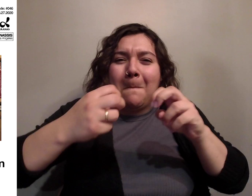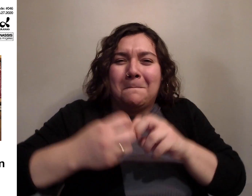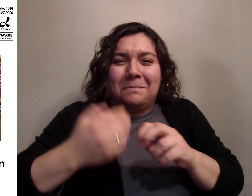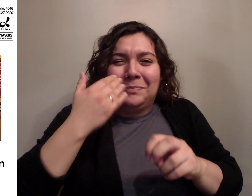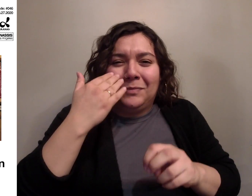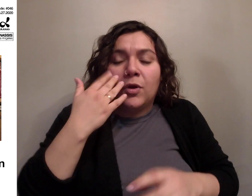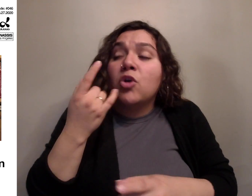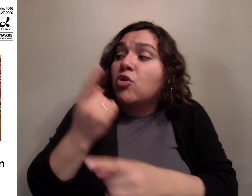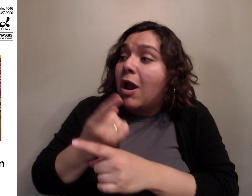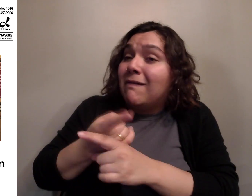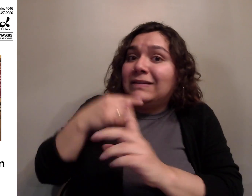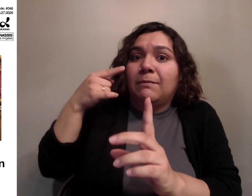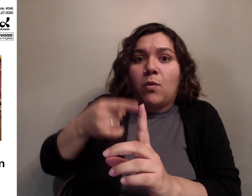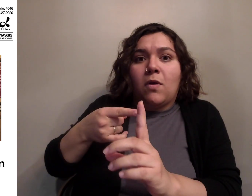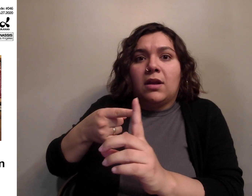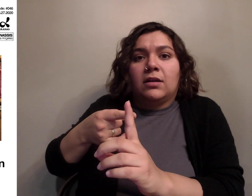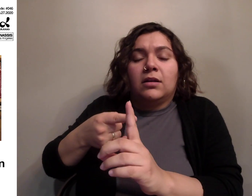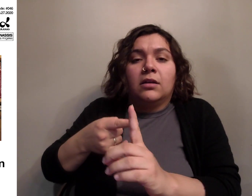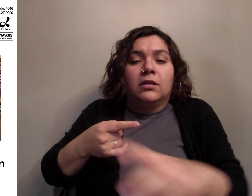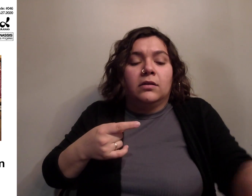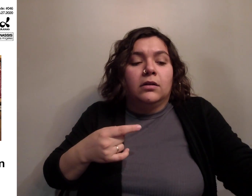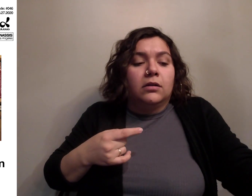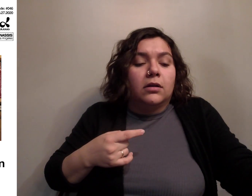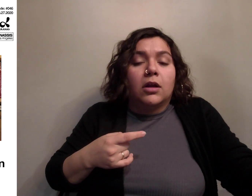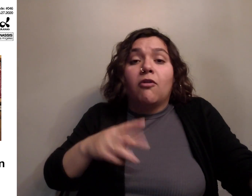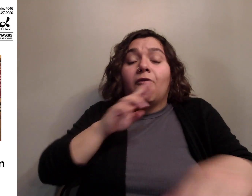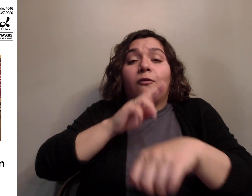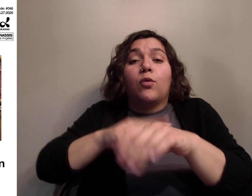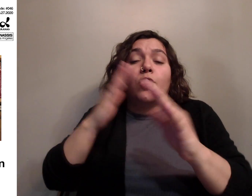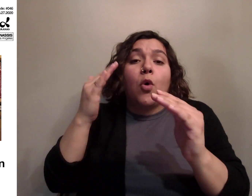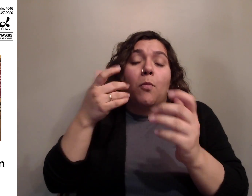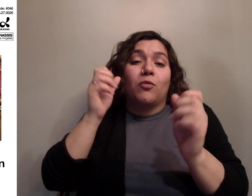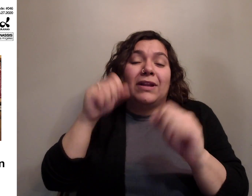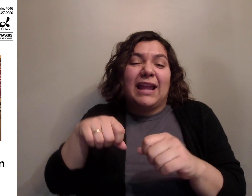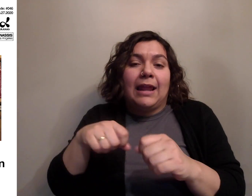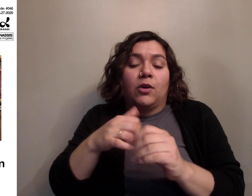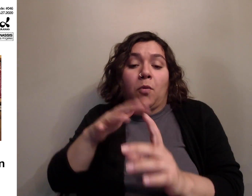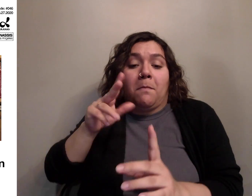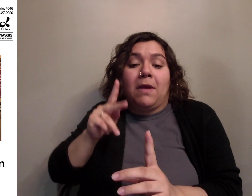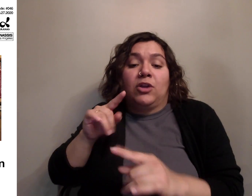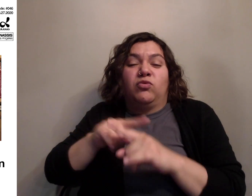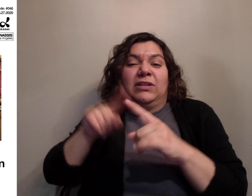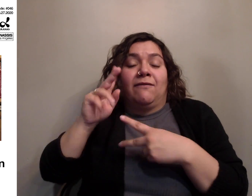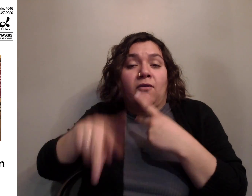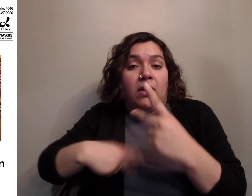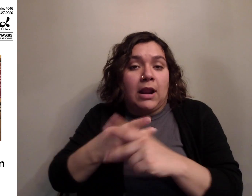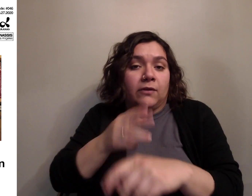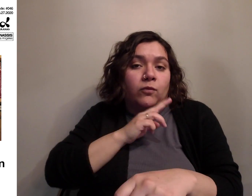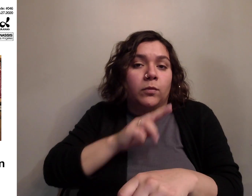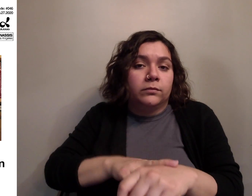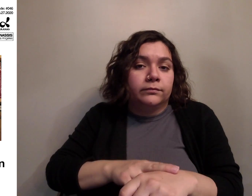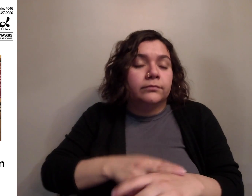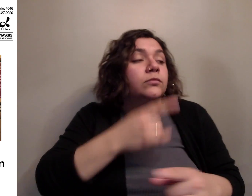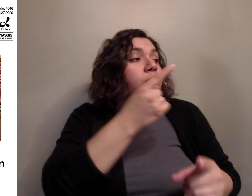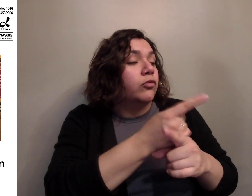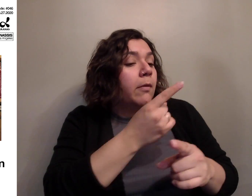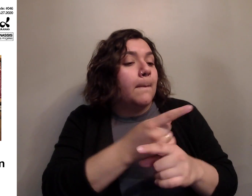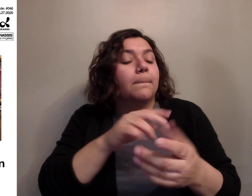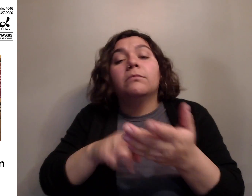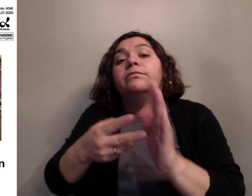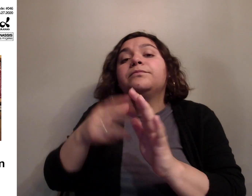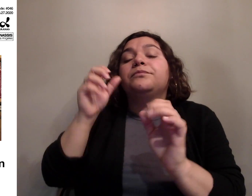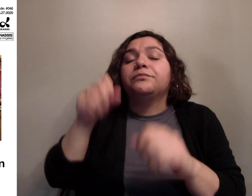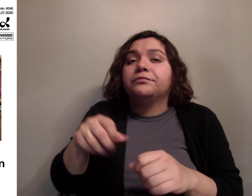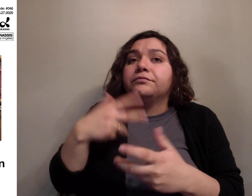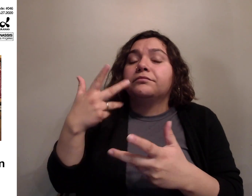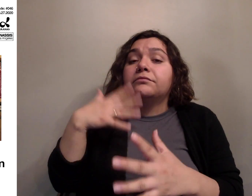huge trouble. Yeah. Oh, that's the point. Of course, the hope is that we can return to a different kind of